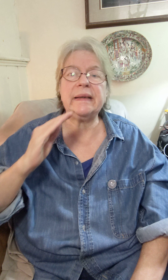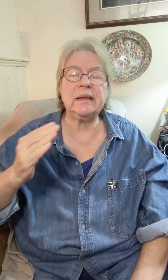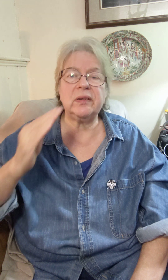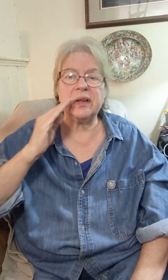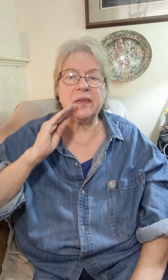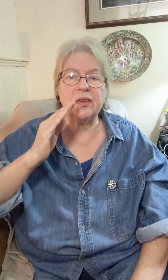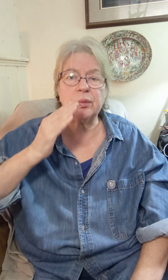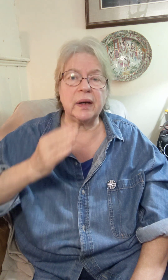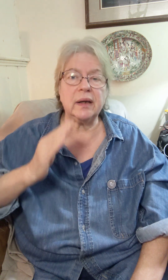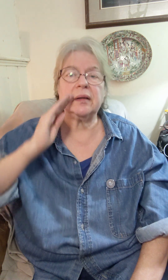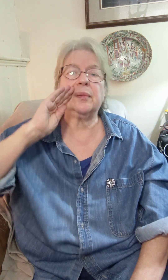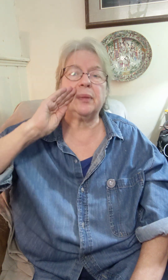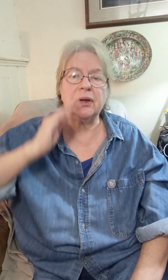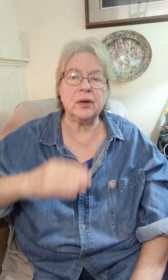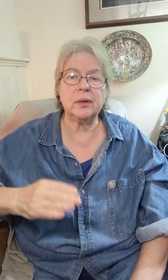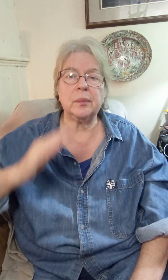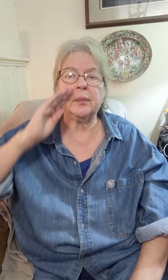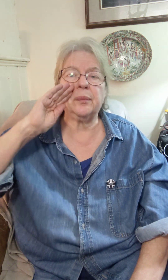It's done this way. Beer.